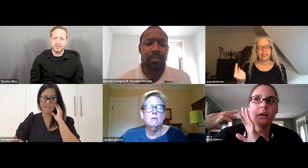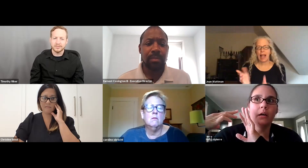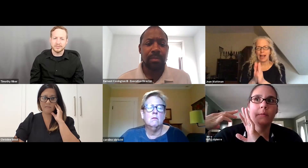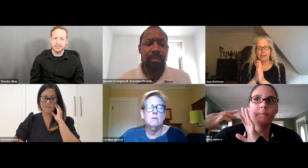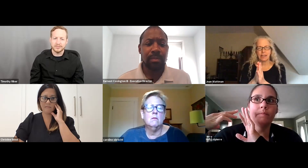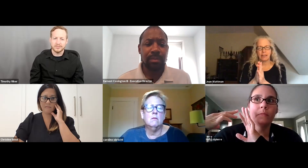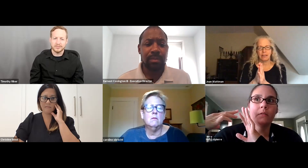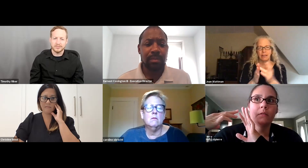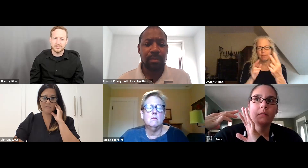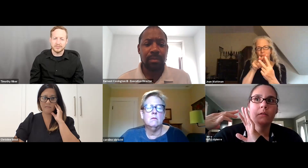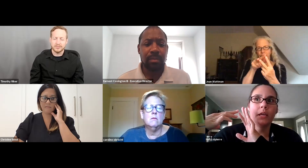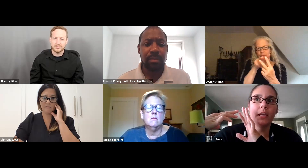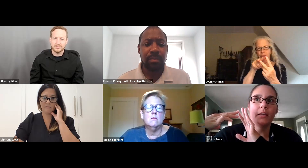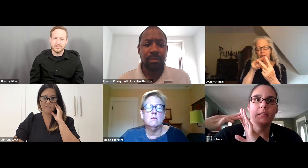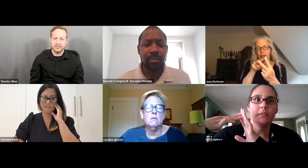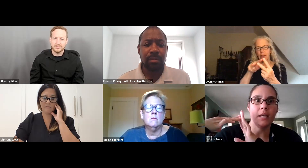and